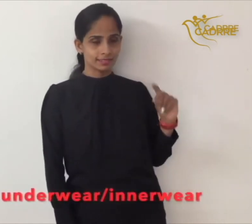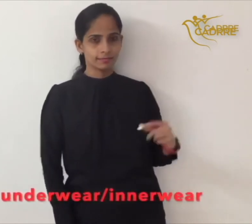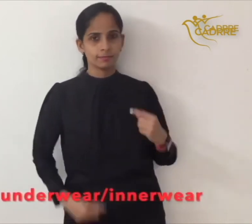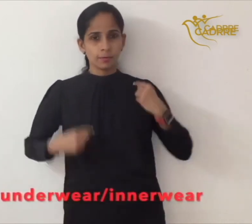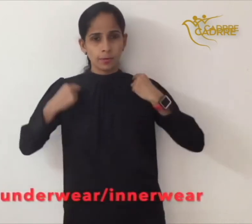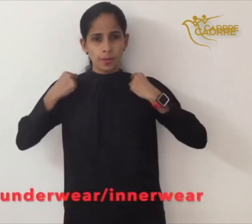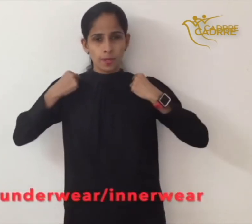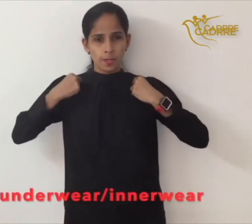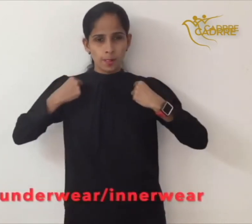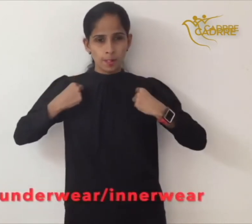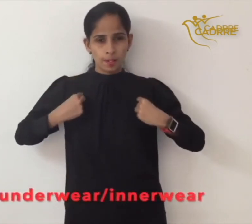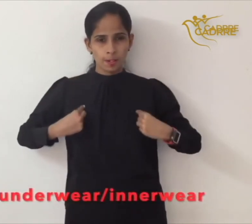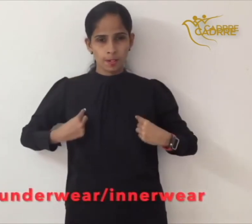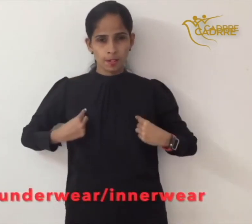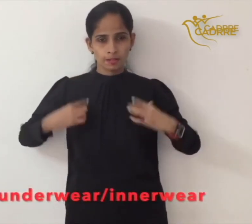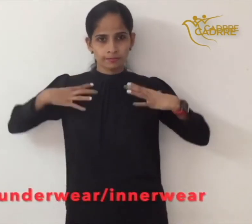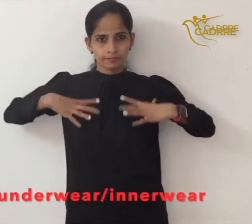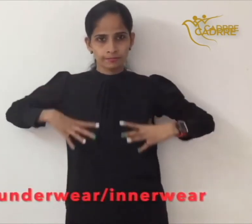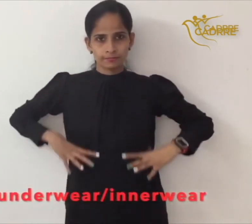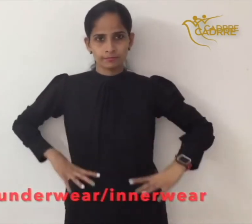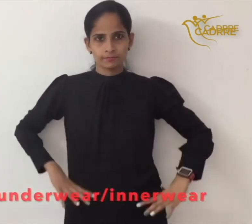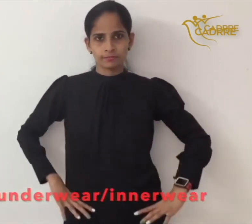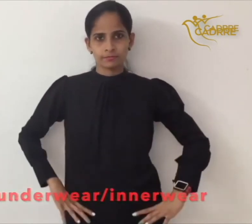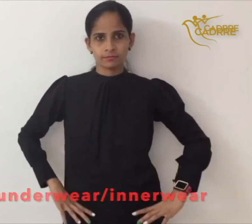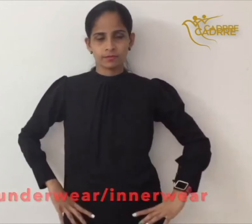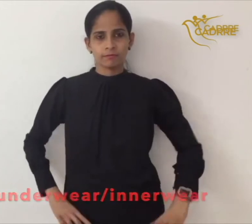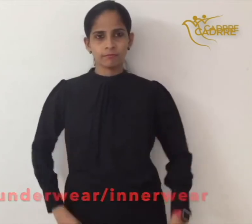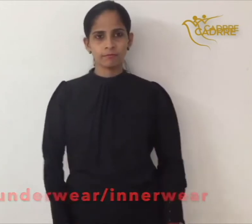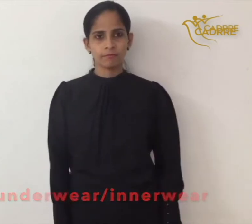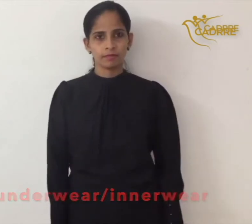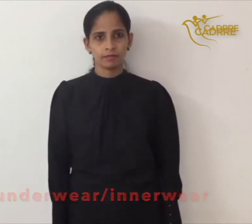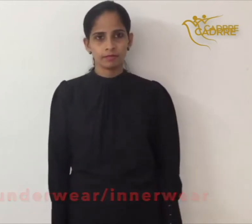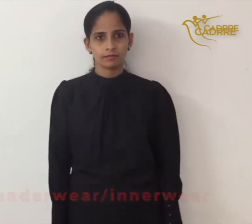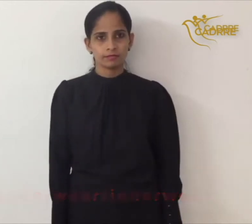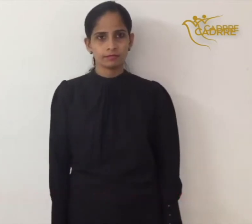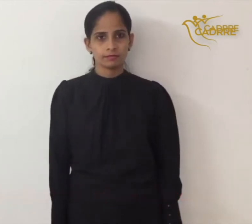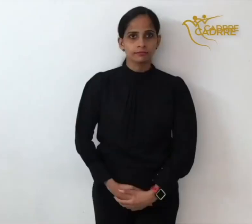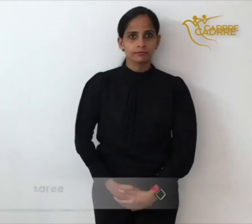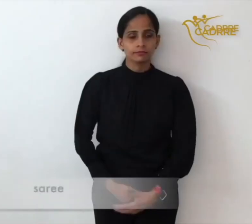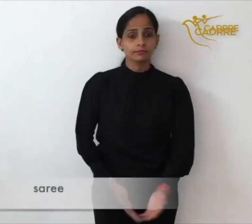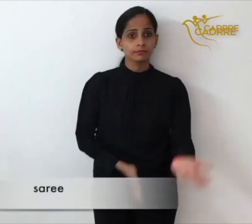Underwear or innerwear.